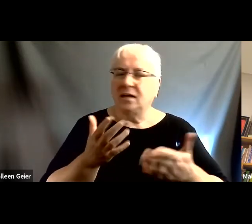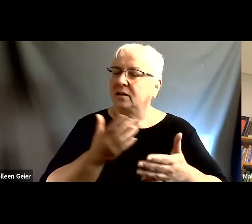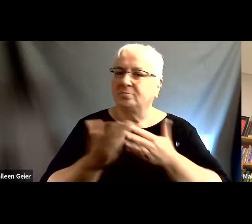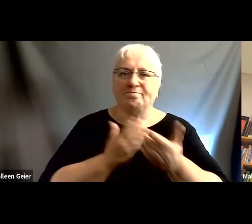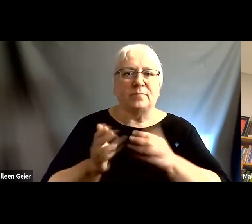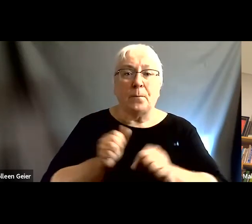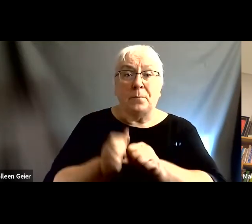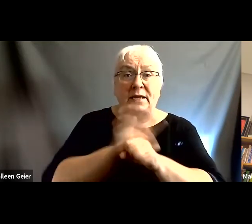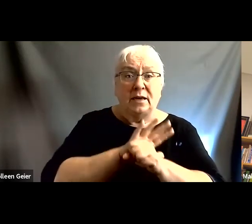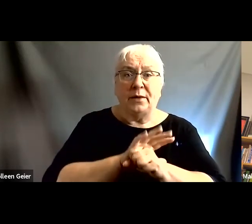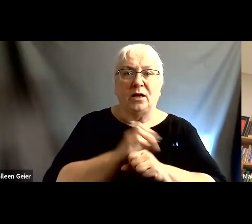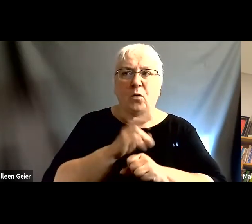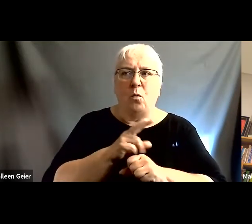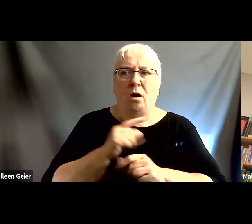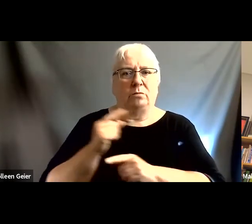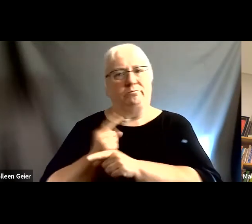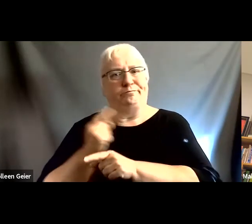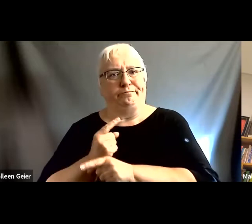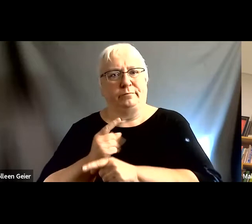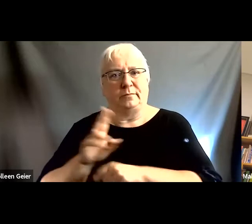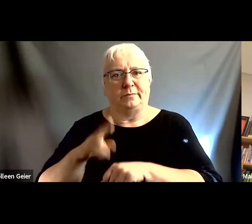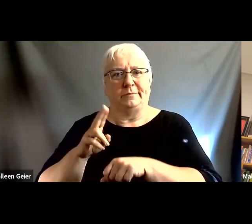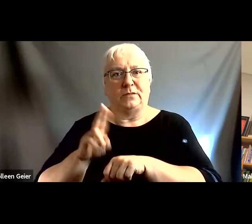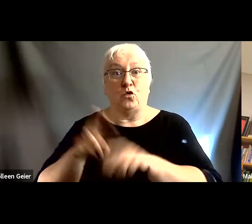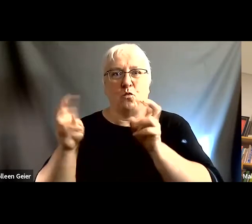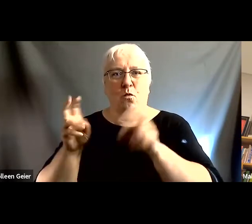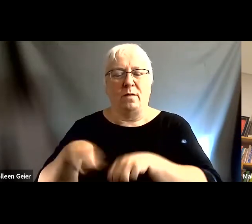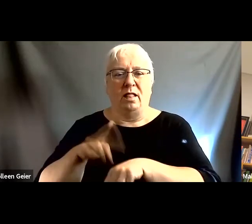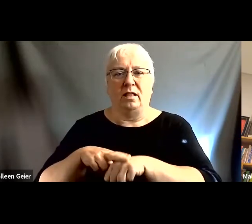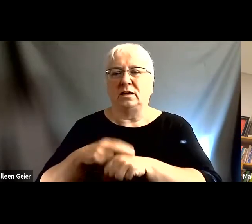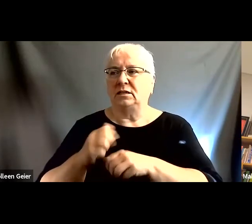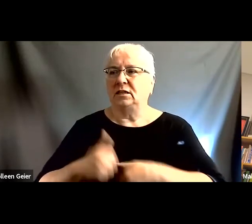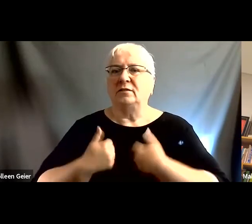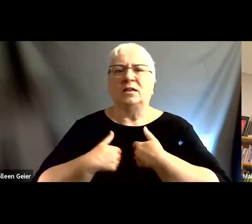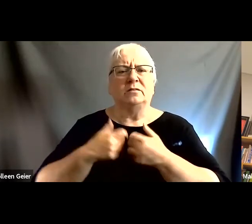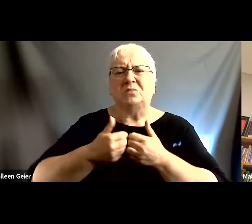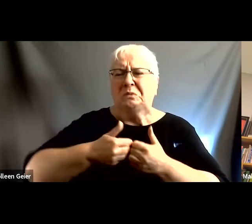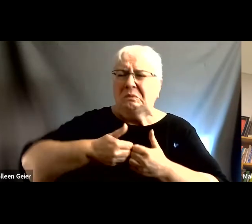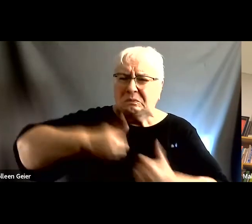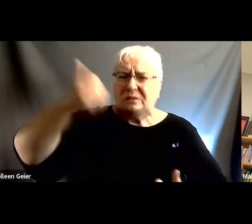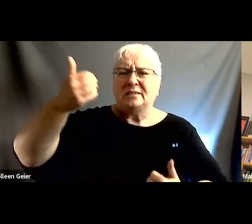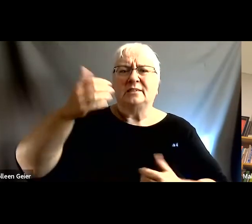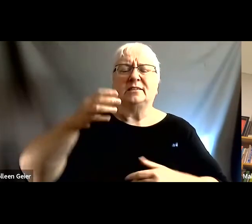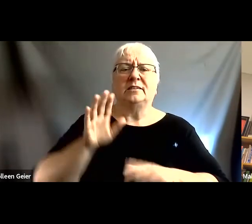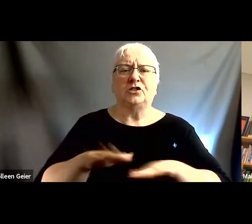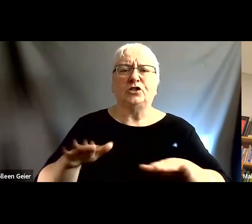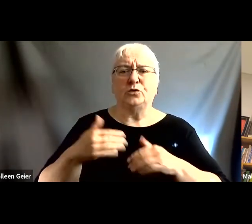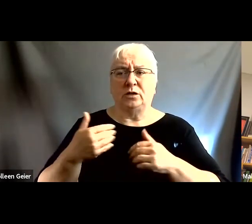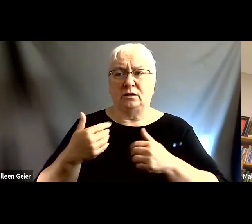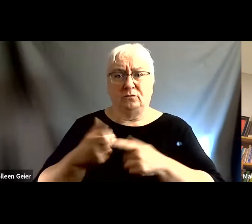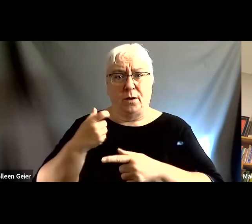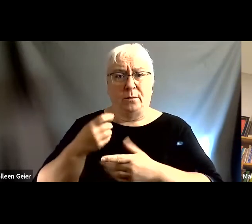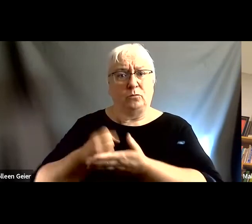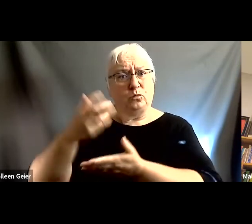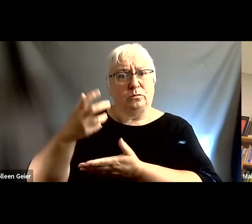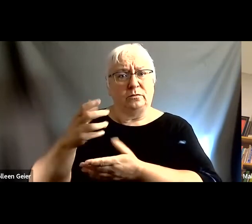there is a huge divide between these, children who have and the children who don't have. So